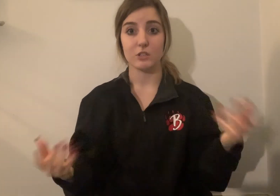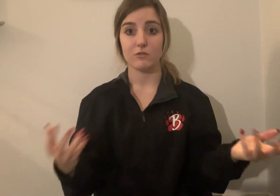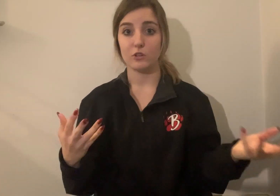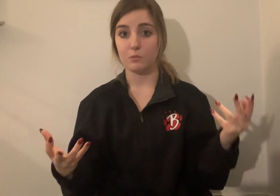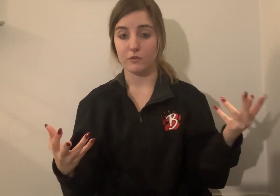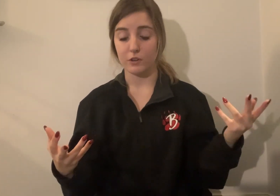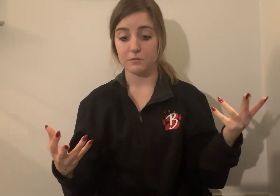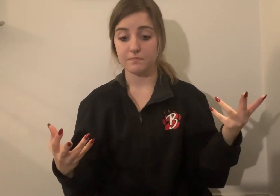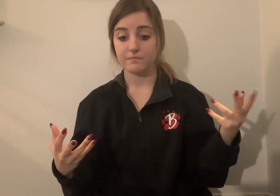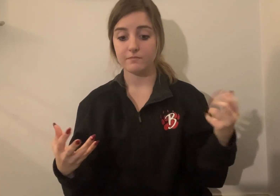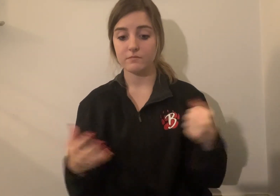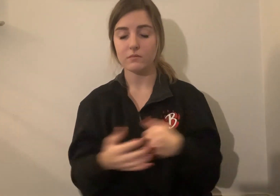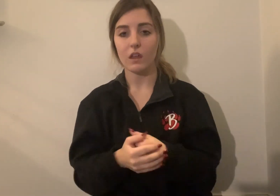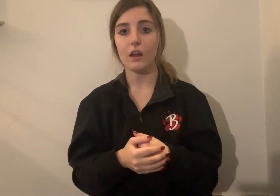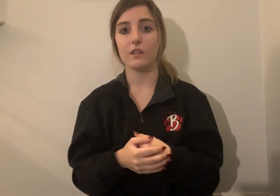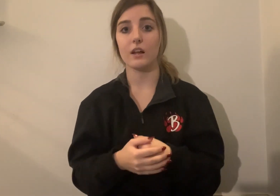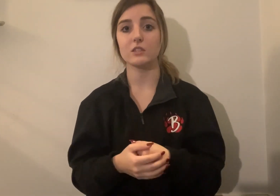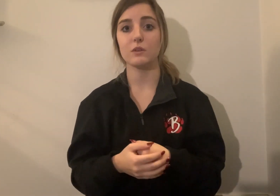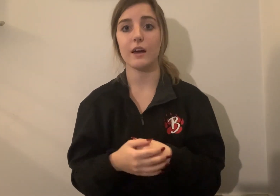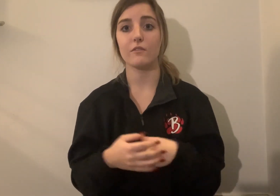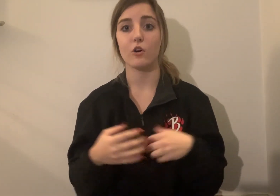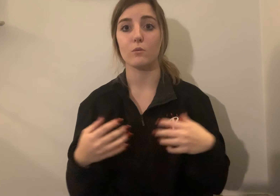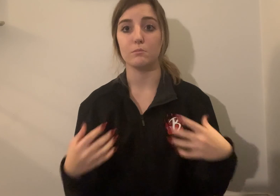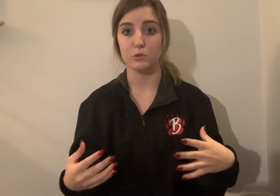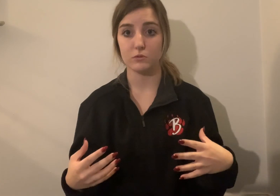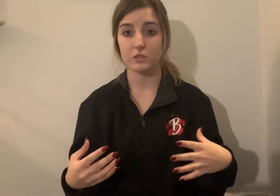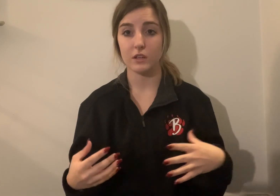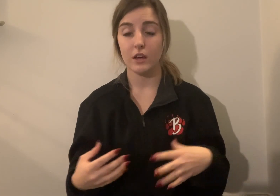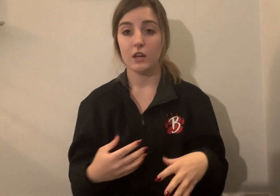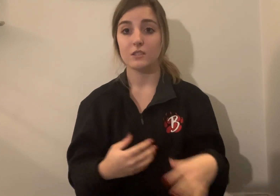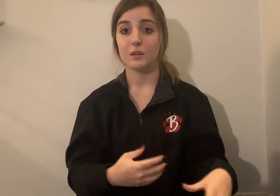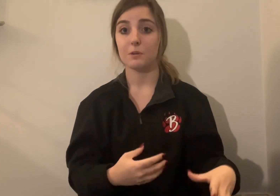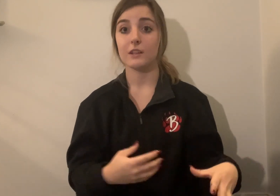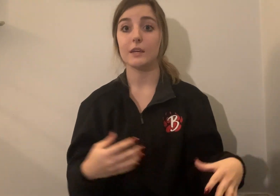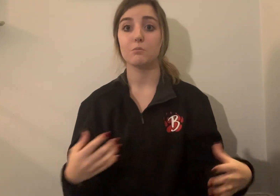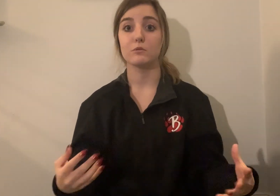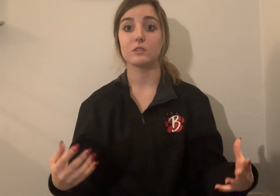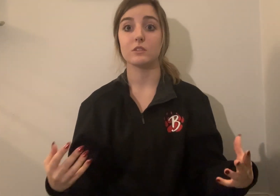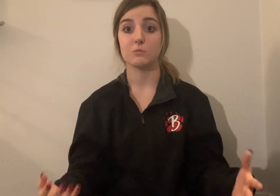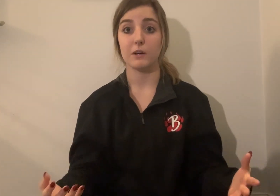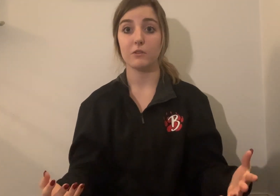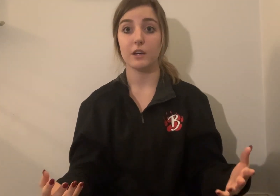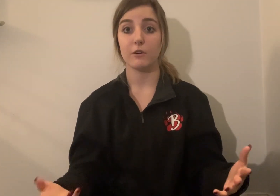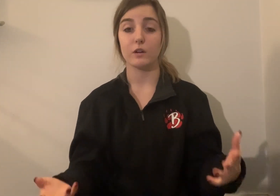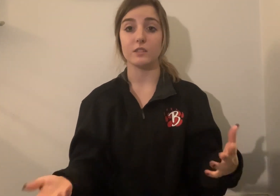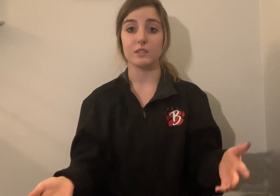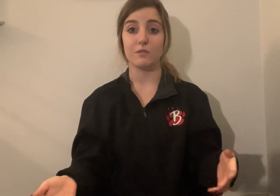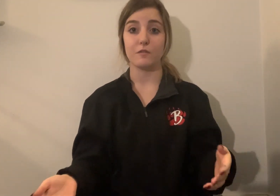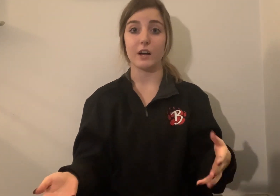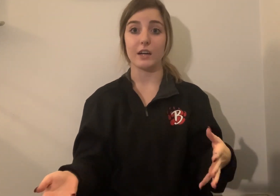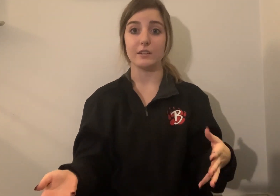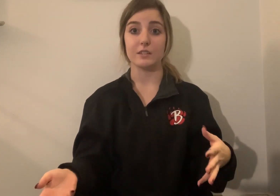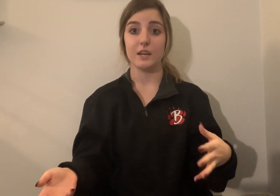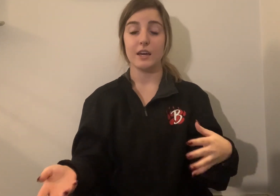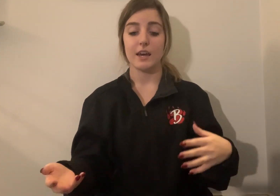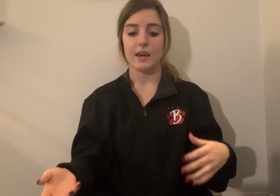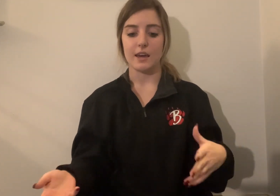you prefer. And the last one I have are boots. Typically, boots is spelled. However, I did find